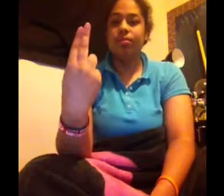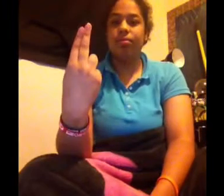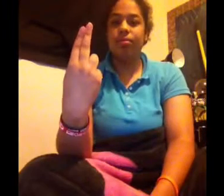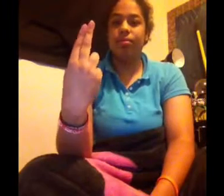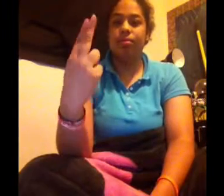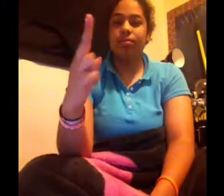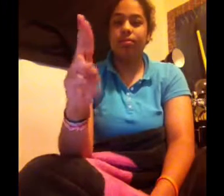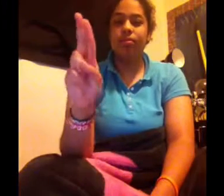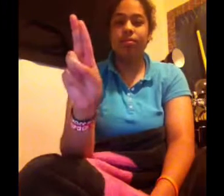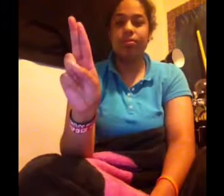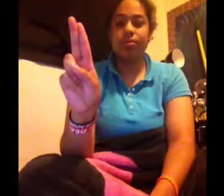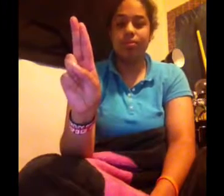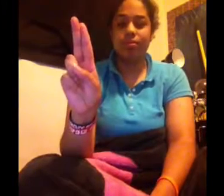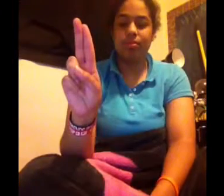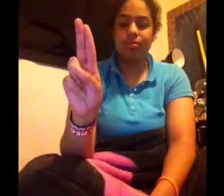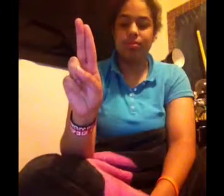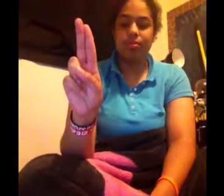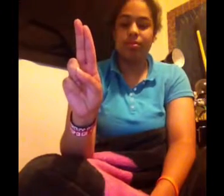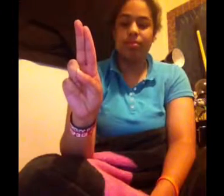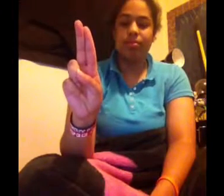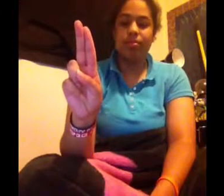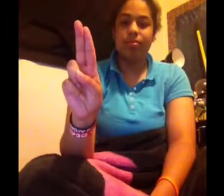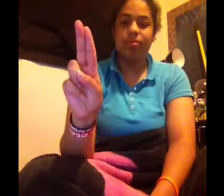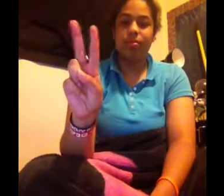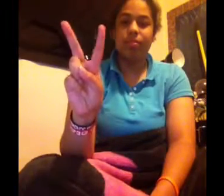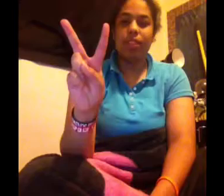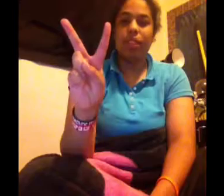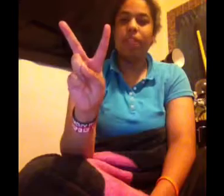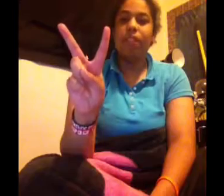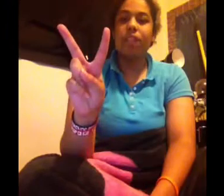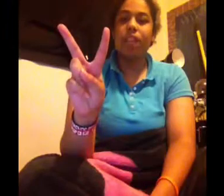D,